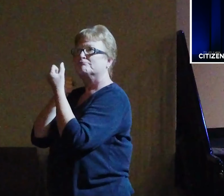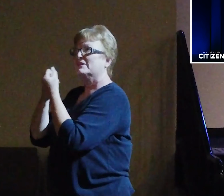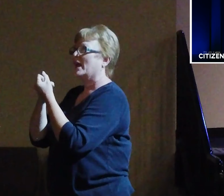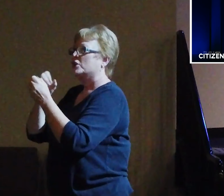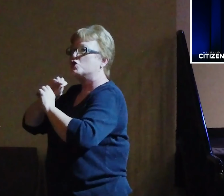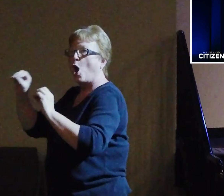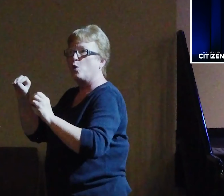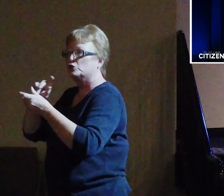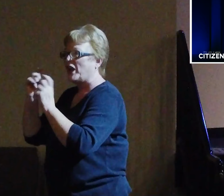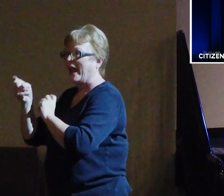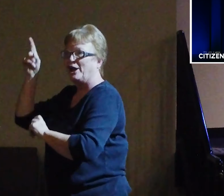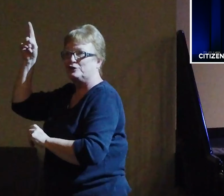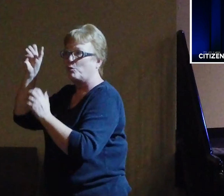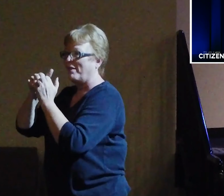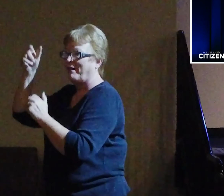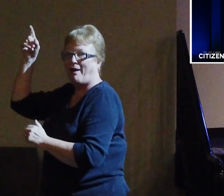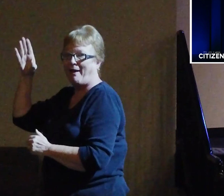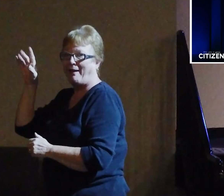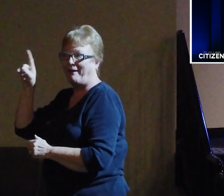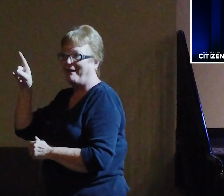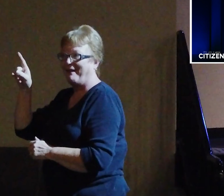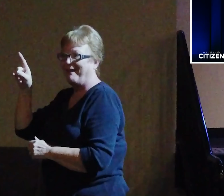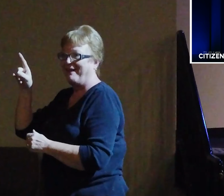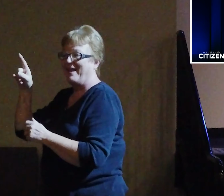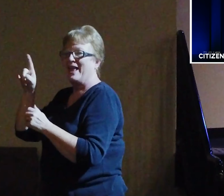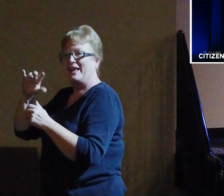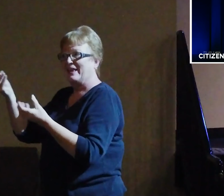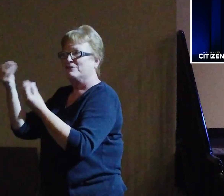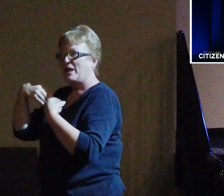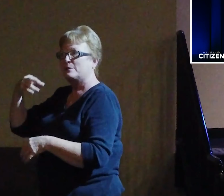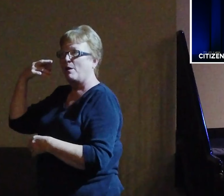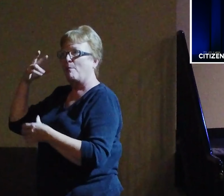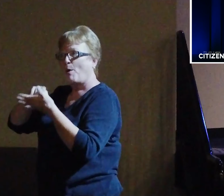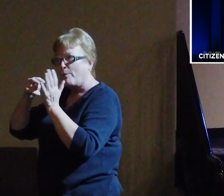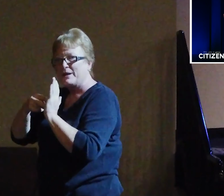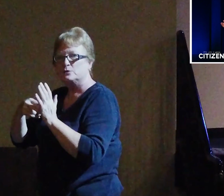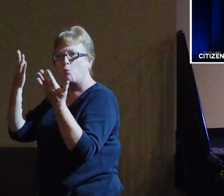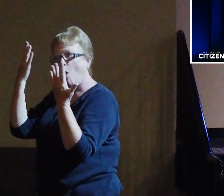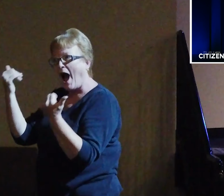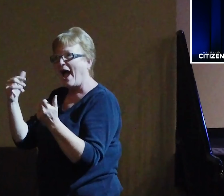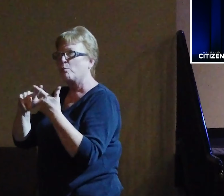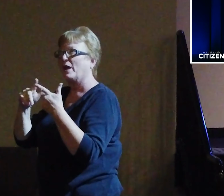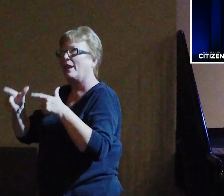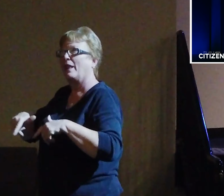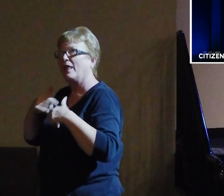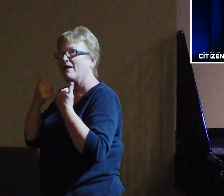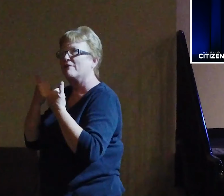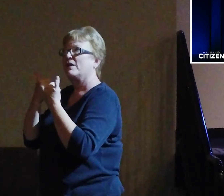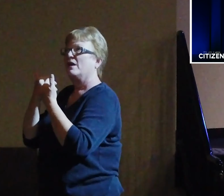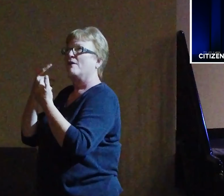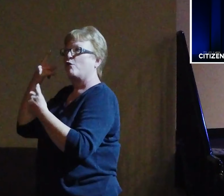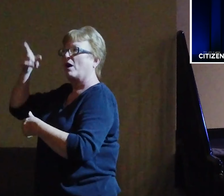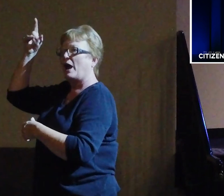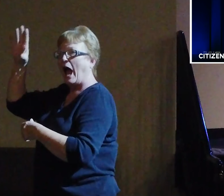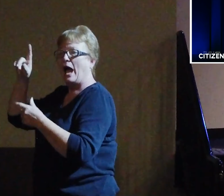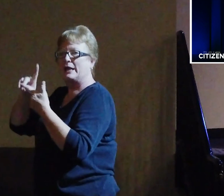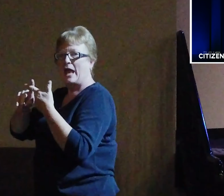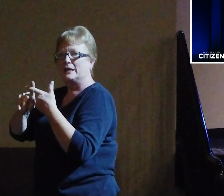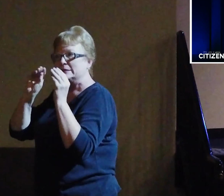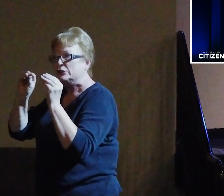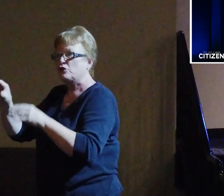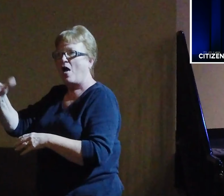in Jesus Christ, but it also gives us purpose to live out that gospel and make disciples for God's glory.